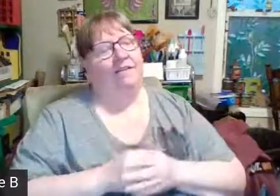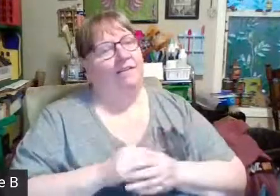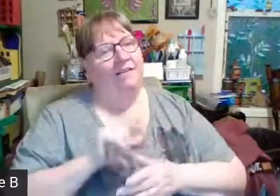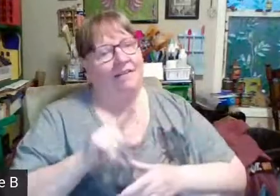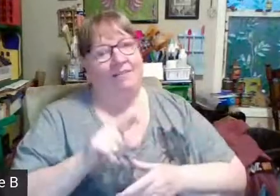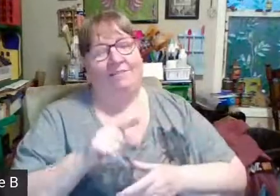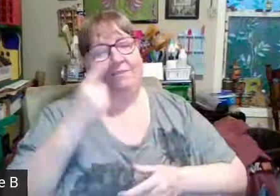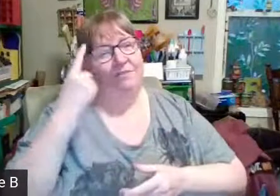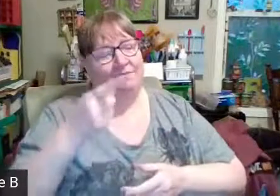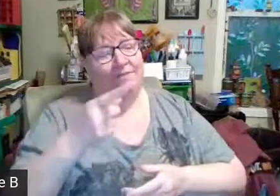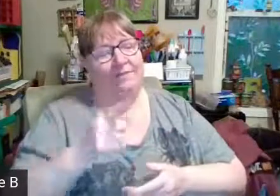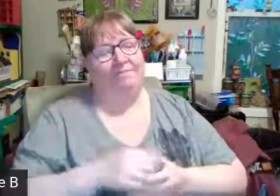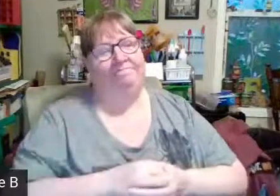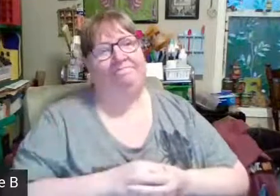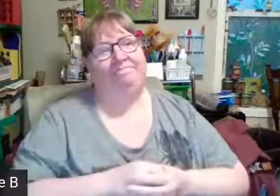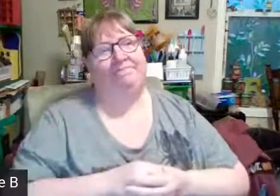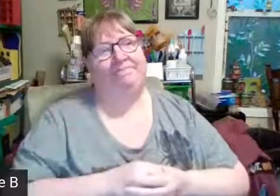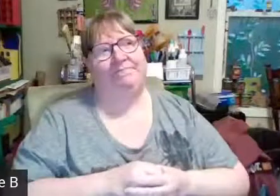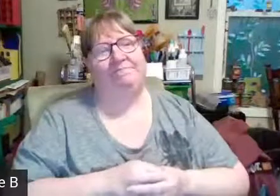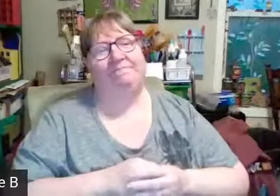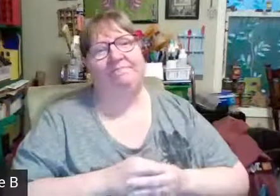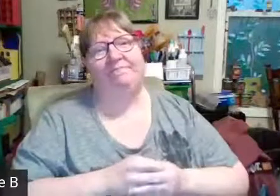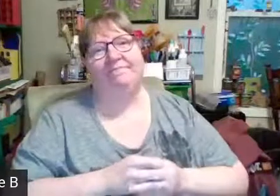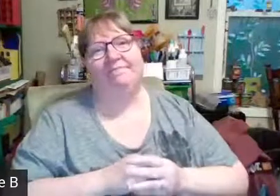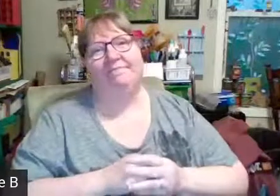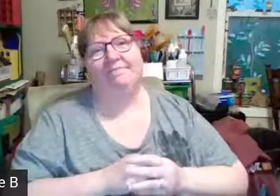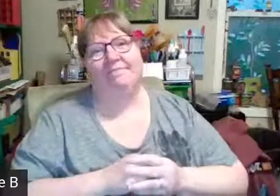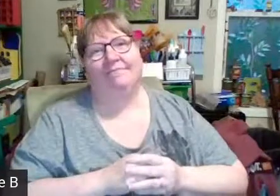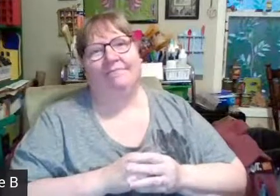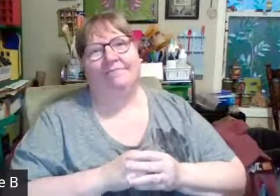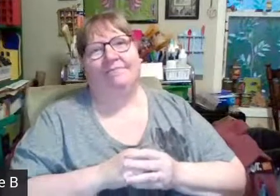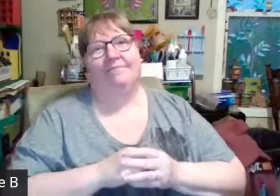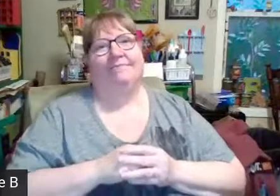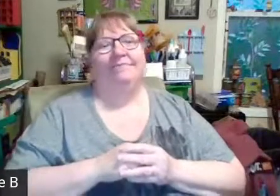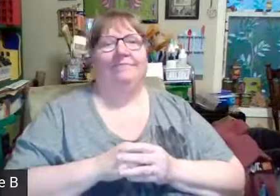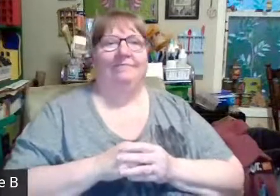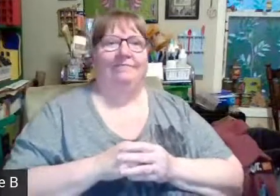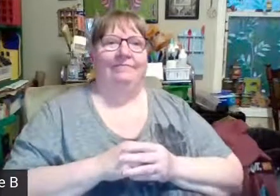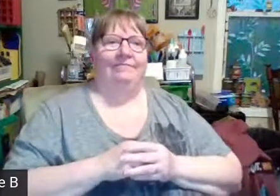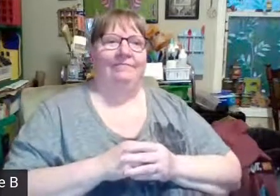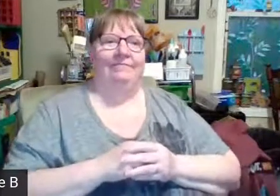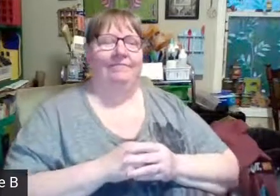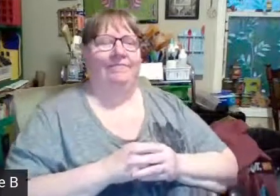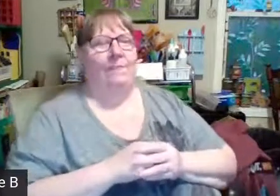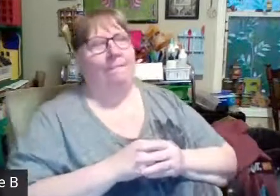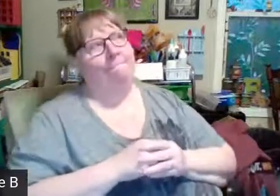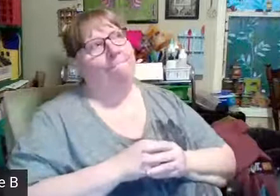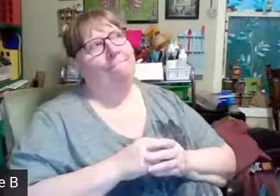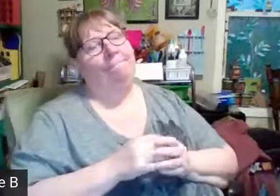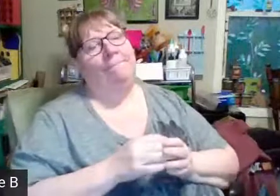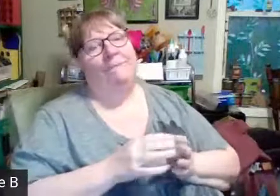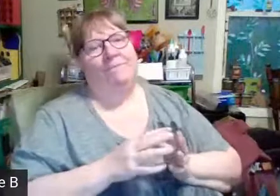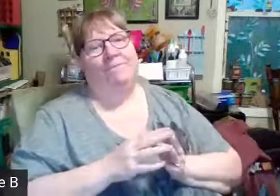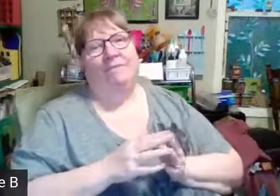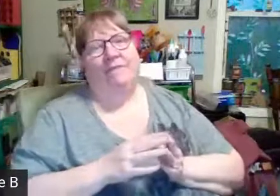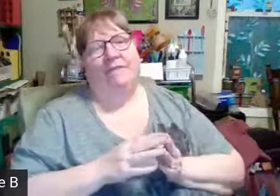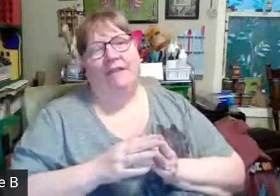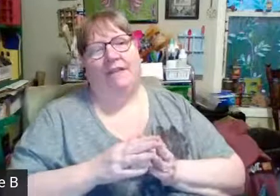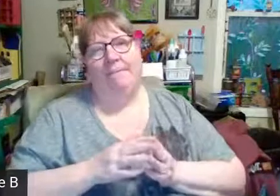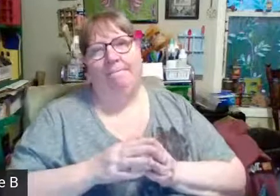go to other people and say, I'm a heartist, you should give me these things free. You know, you can't do that. And I do